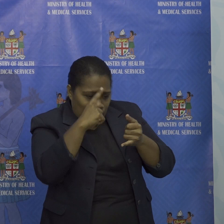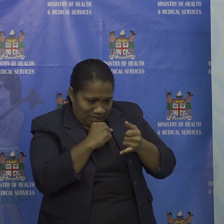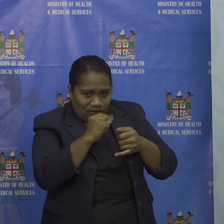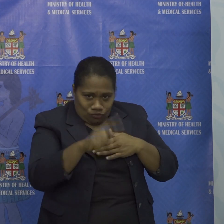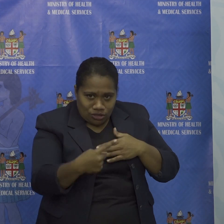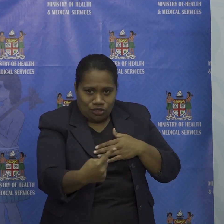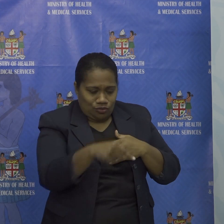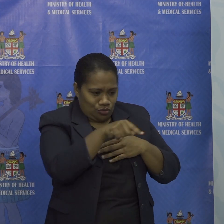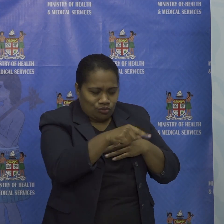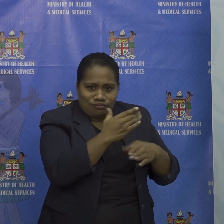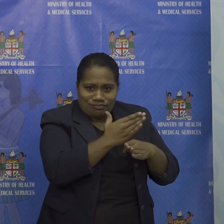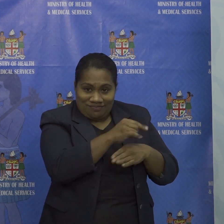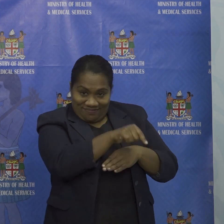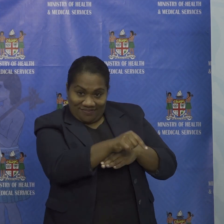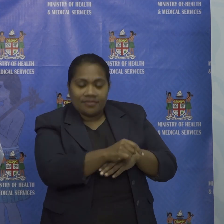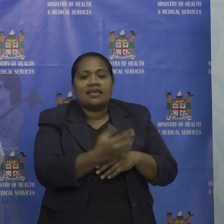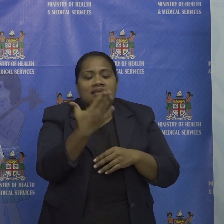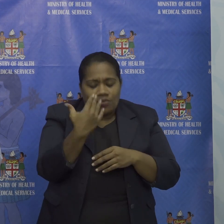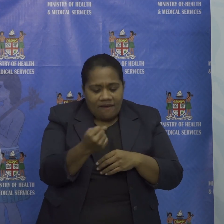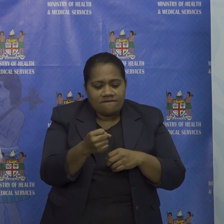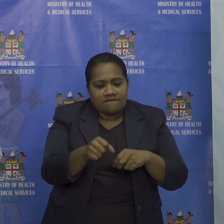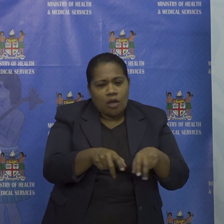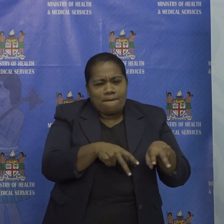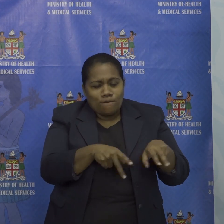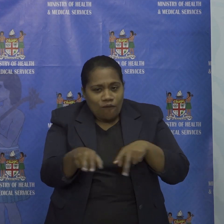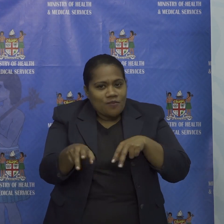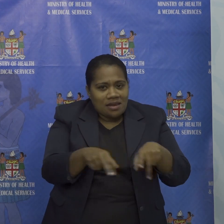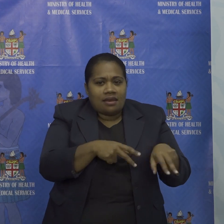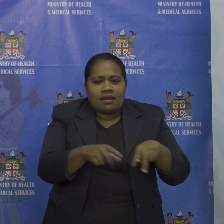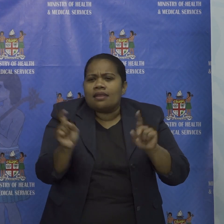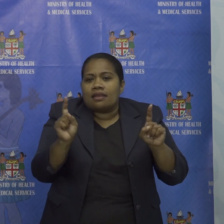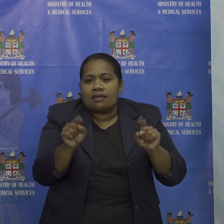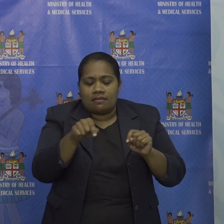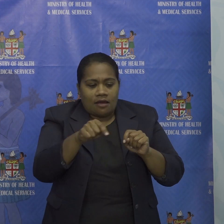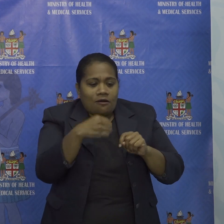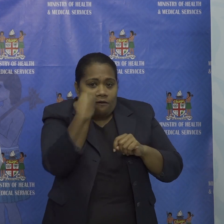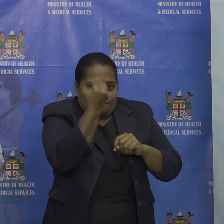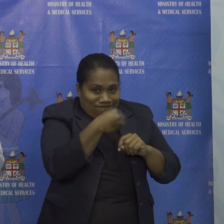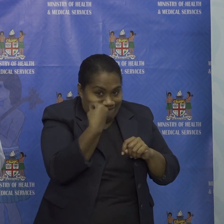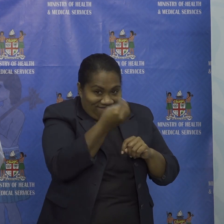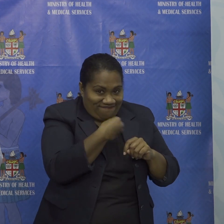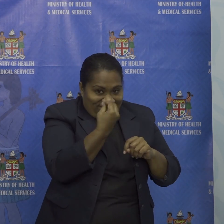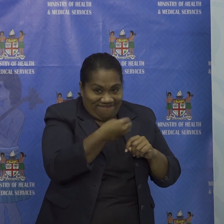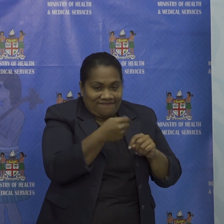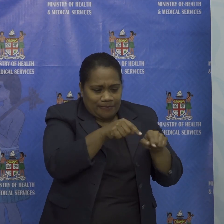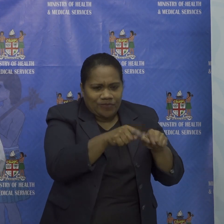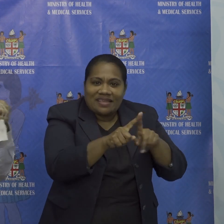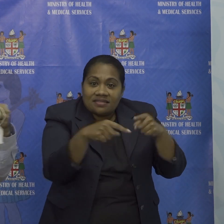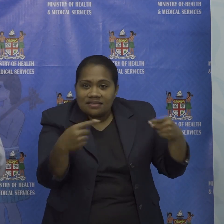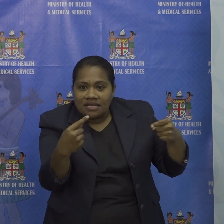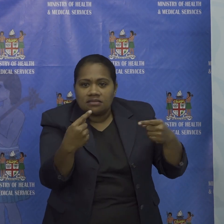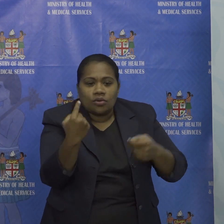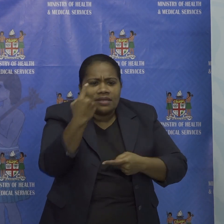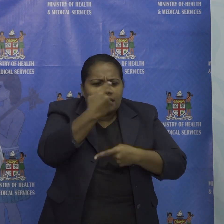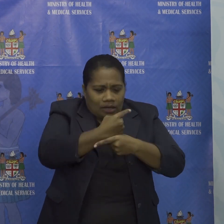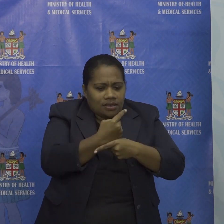us. And then there will be movement of freight and food overnight, so that it can be positioned somewhere